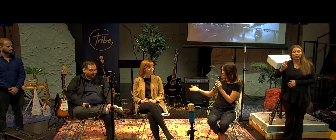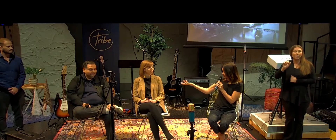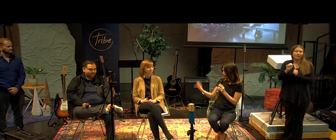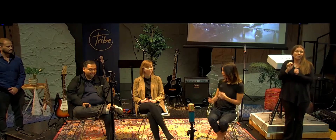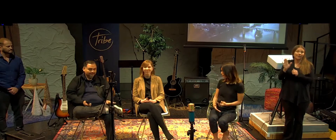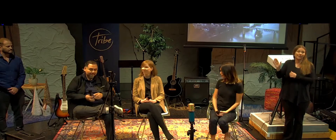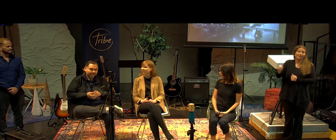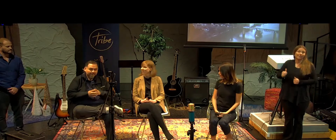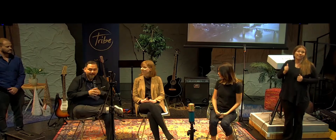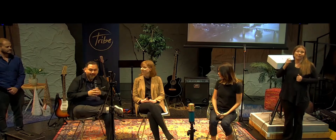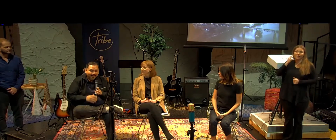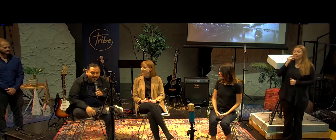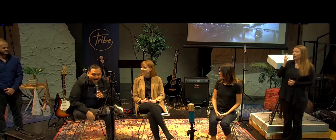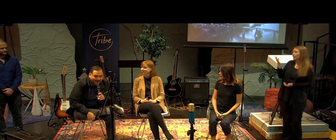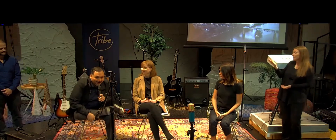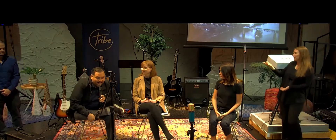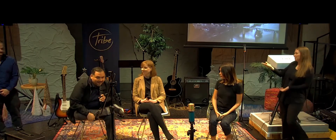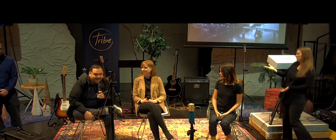life.